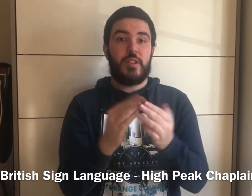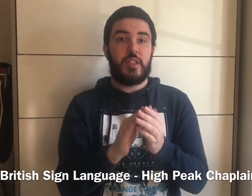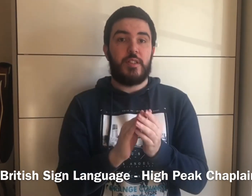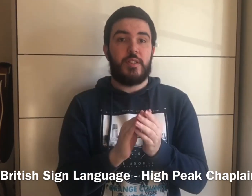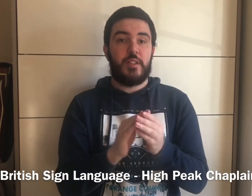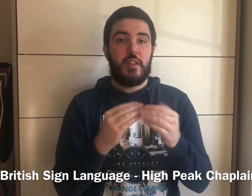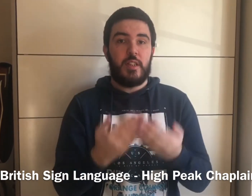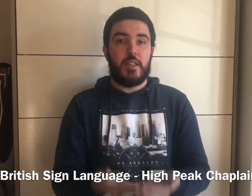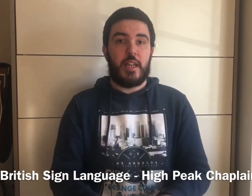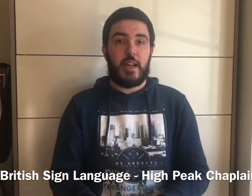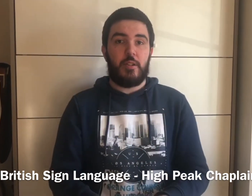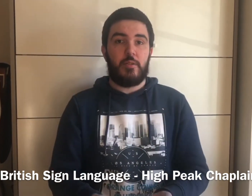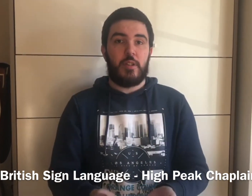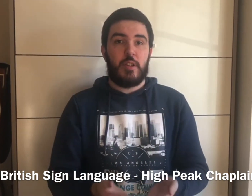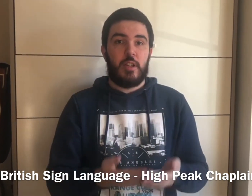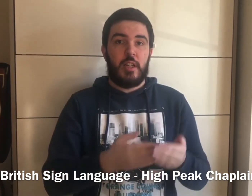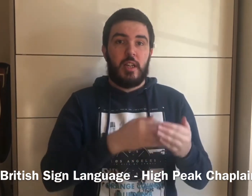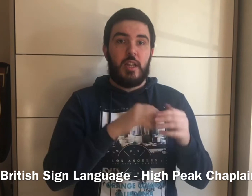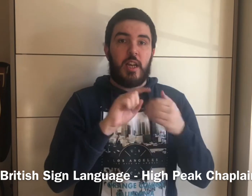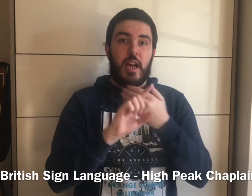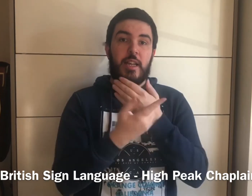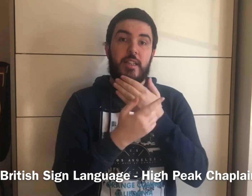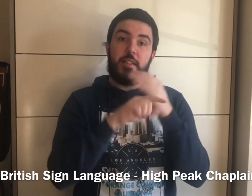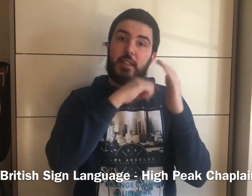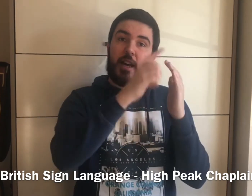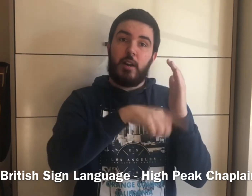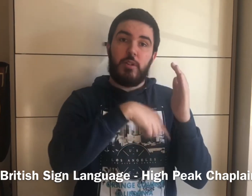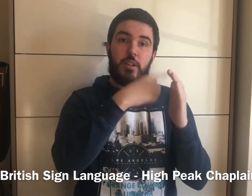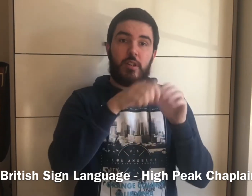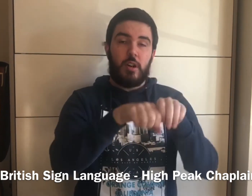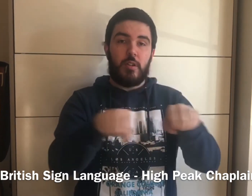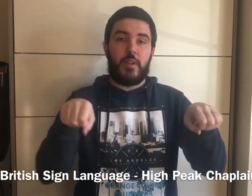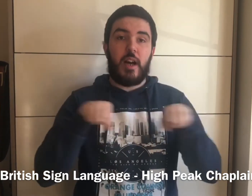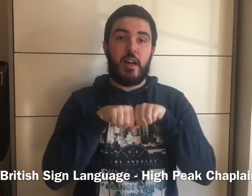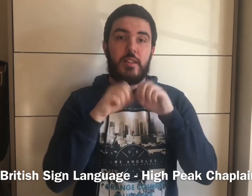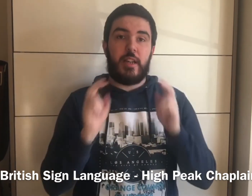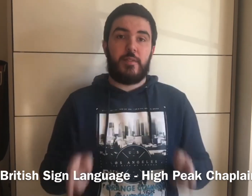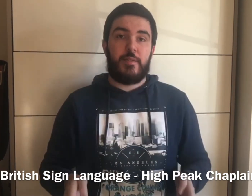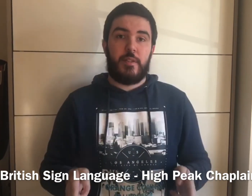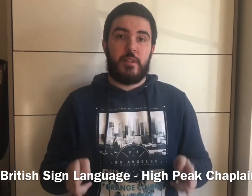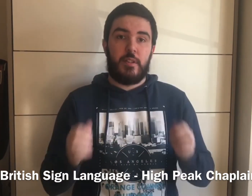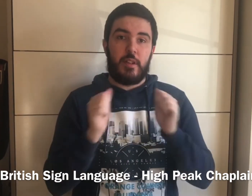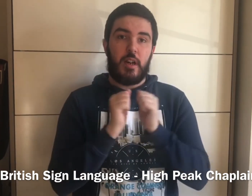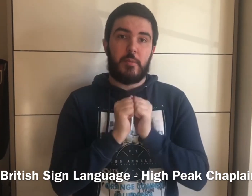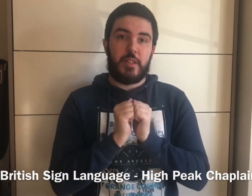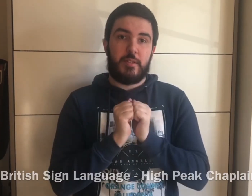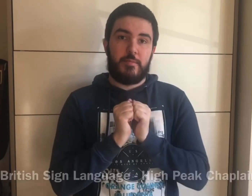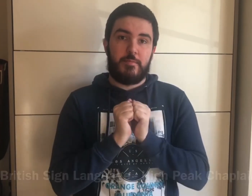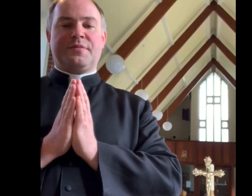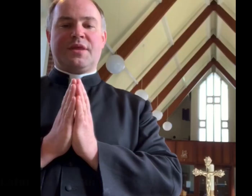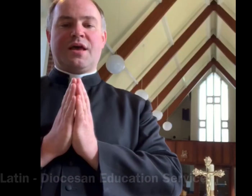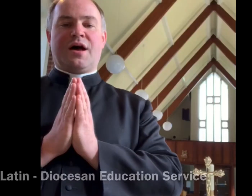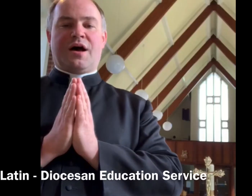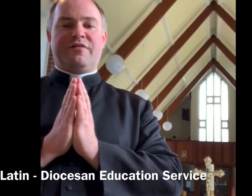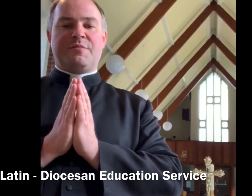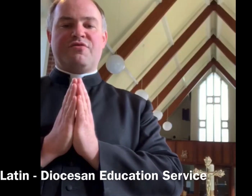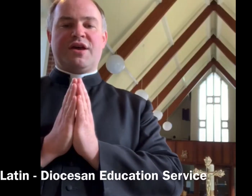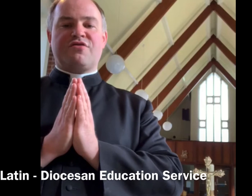sinners now and at the hour of our death. Amen. Ave Maria,